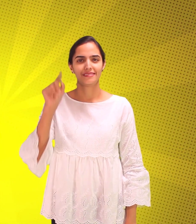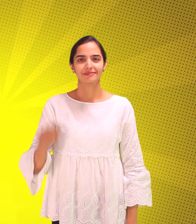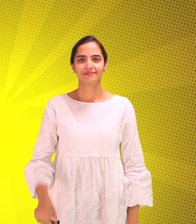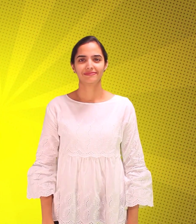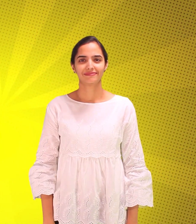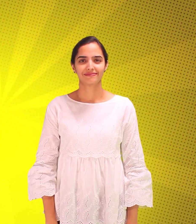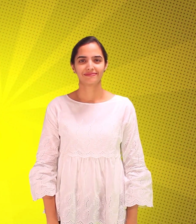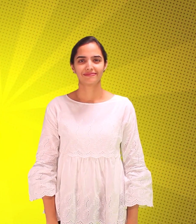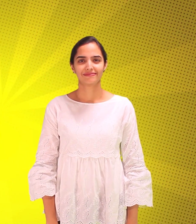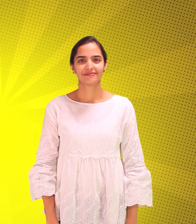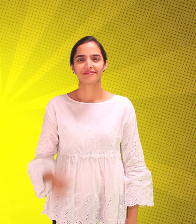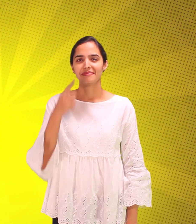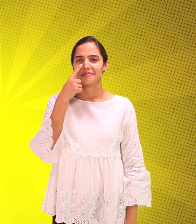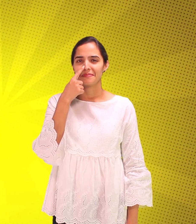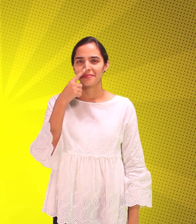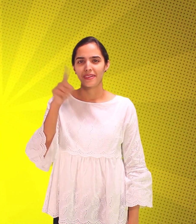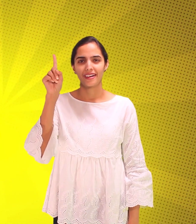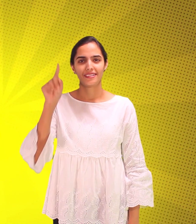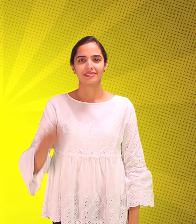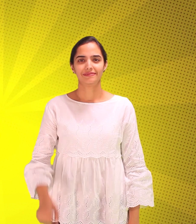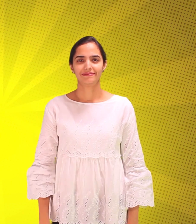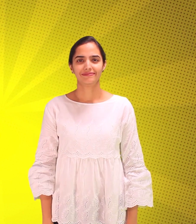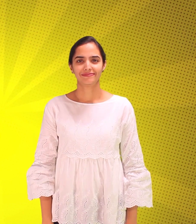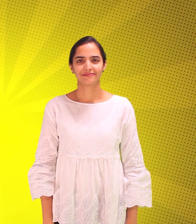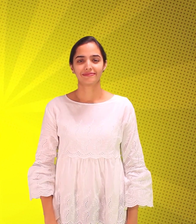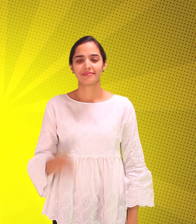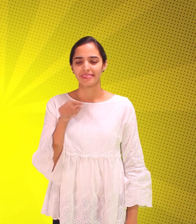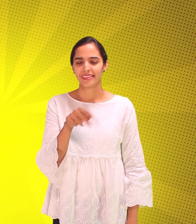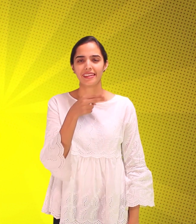This is the sign of mother. Mother.